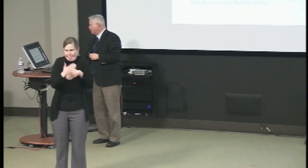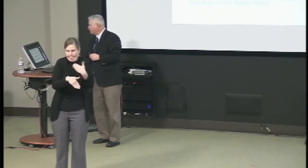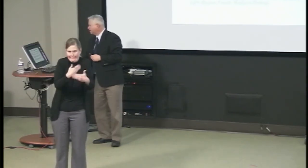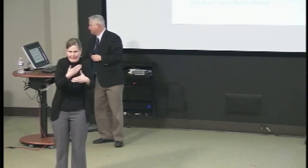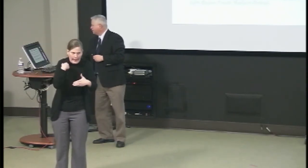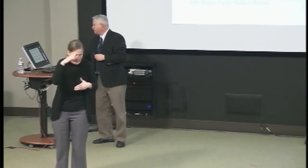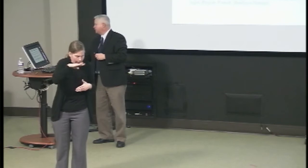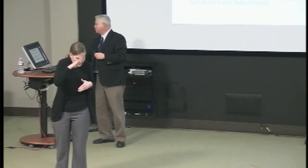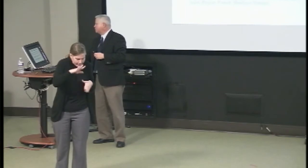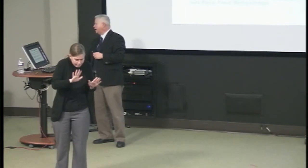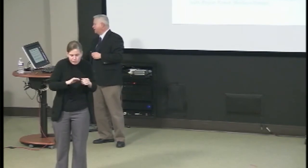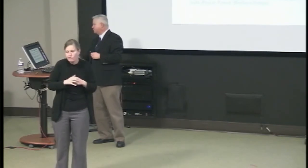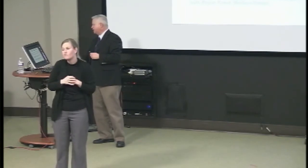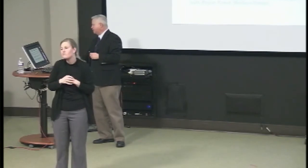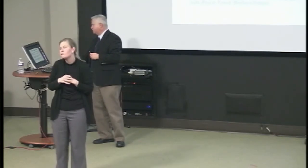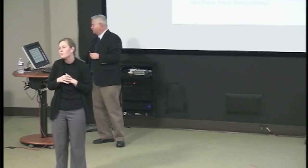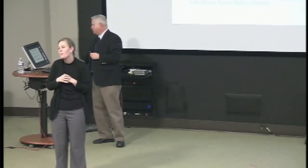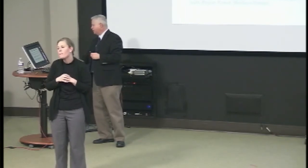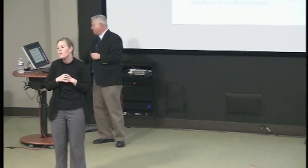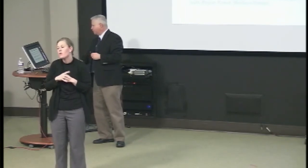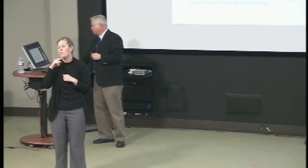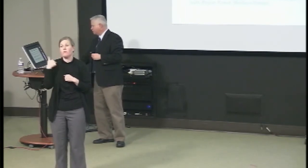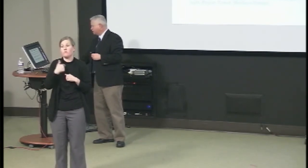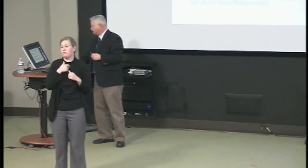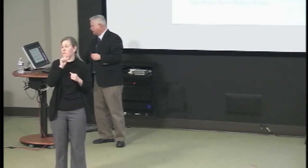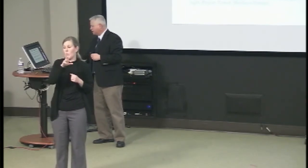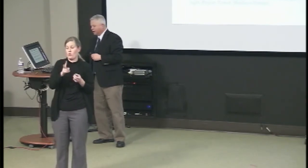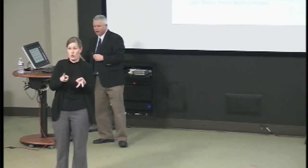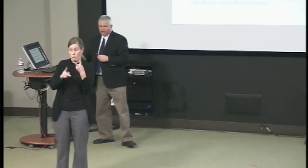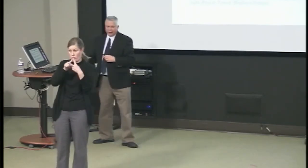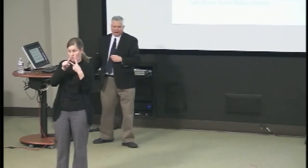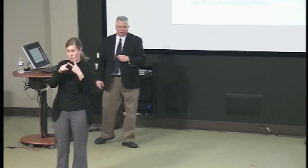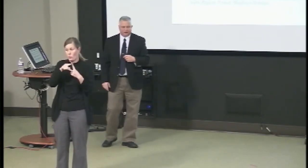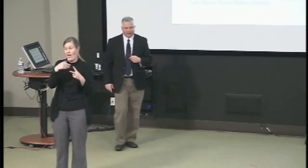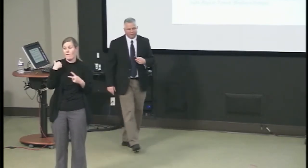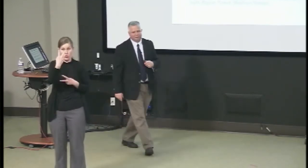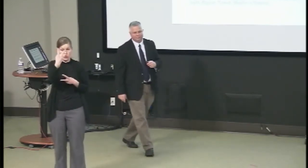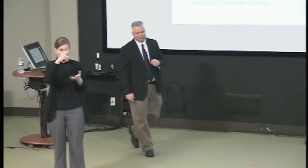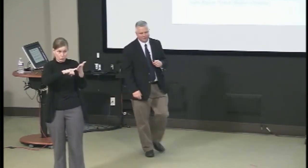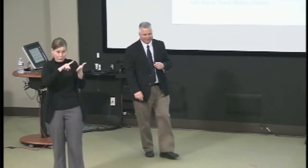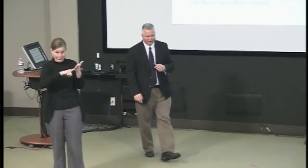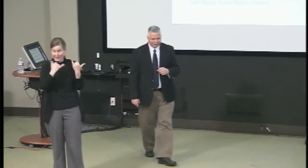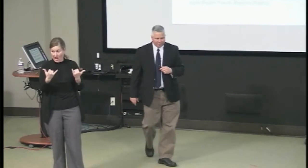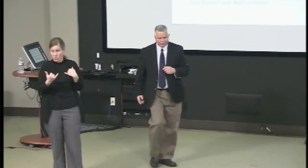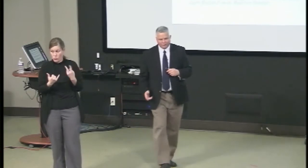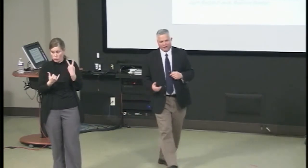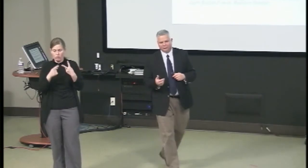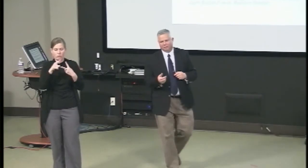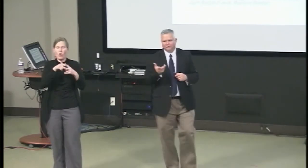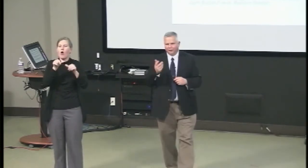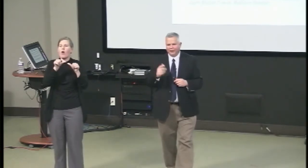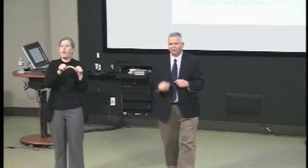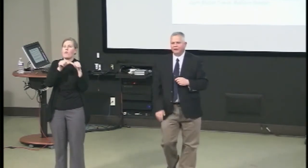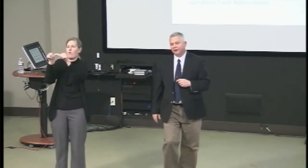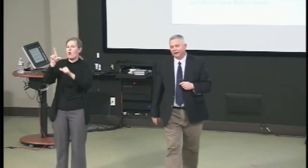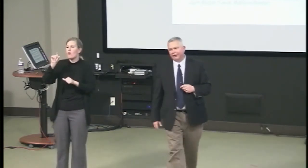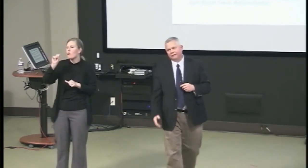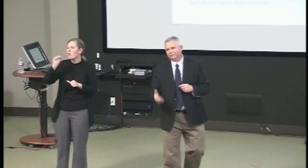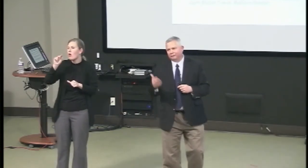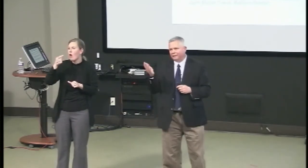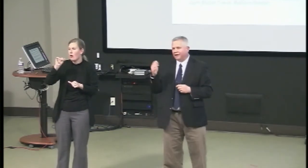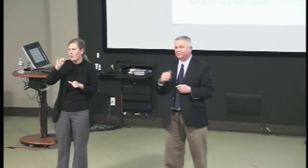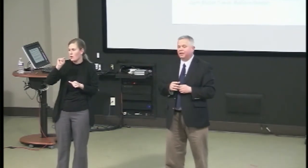We are currently conducting 2 NICHD-funded longitudinal studies, and actually those who've seen me before, like